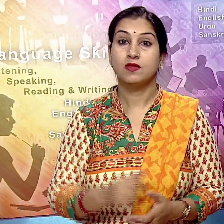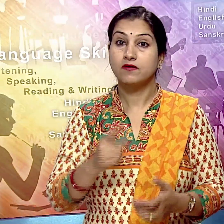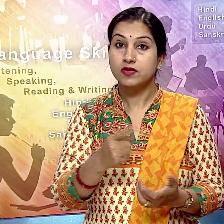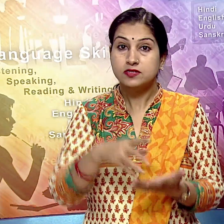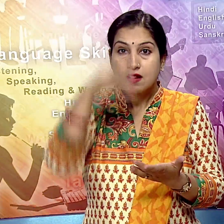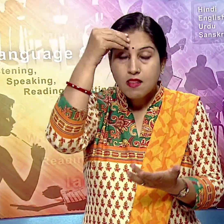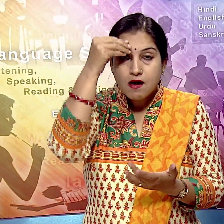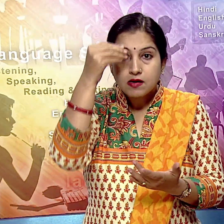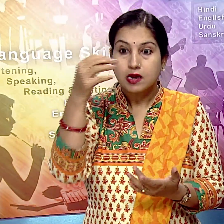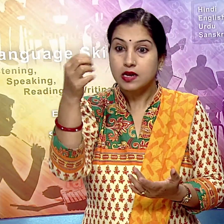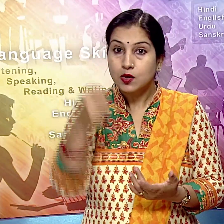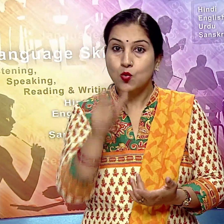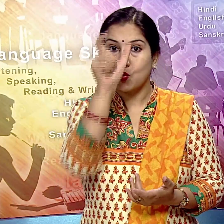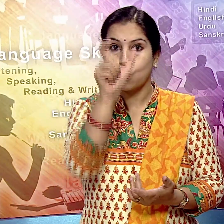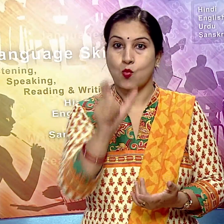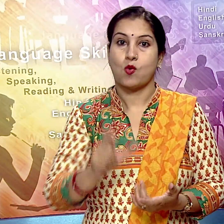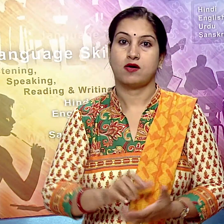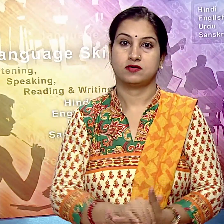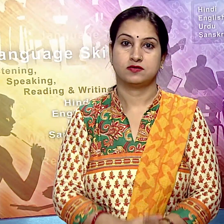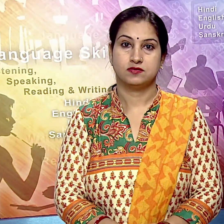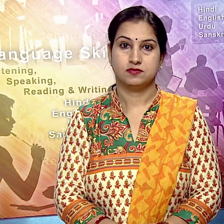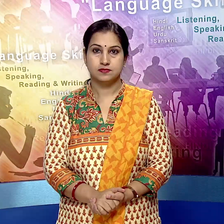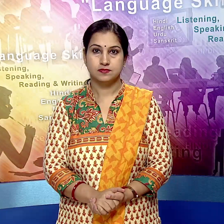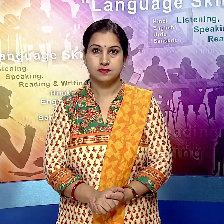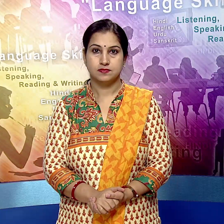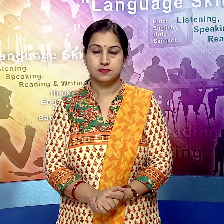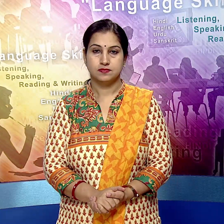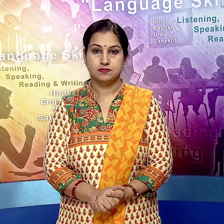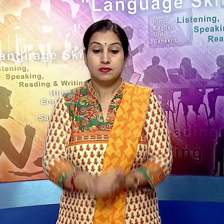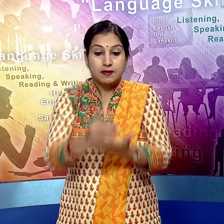Let us first learn new words. Preservation,